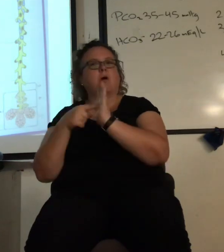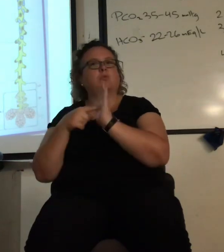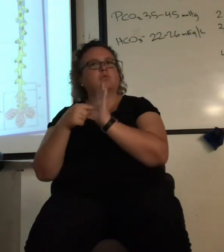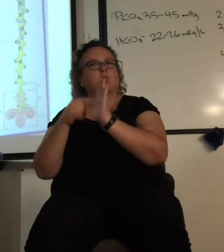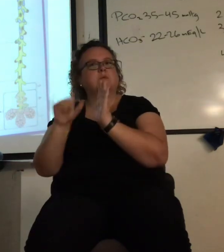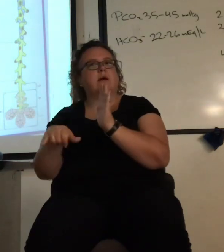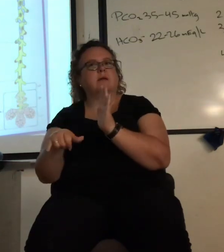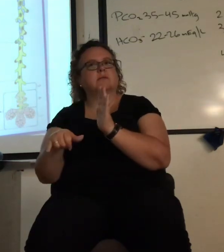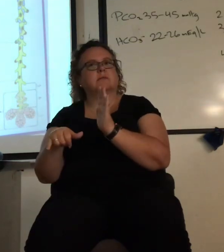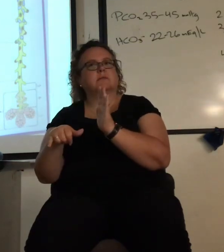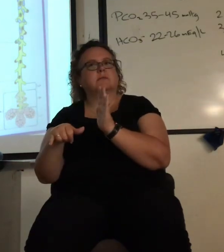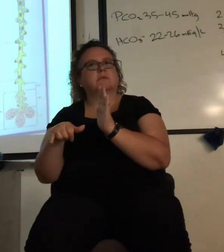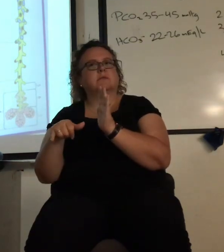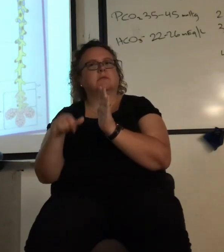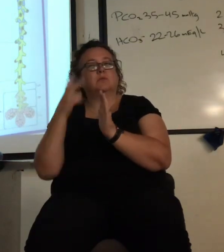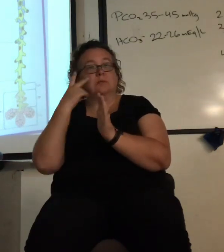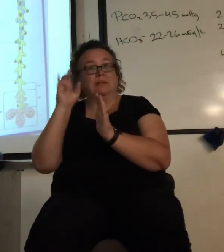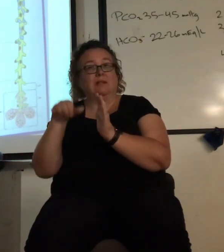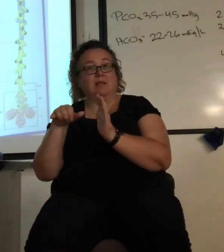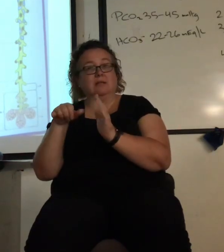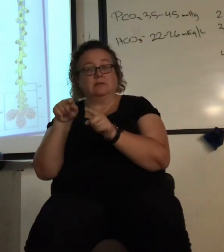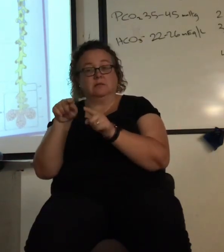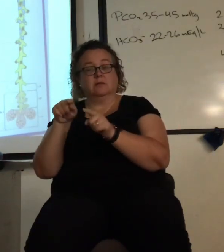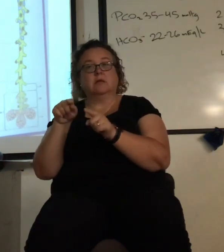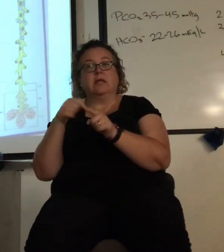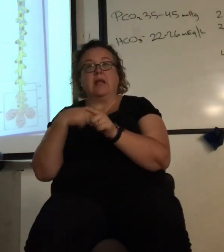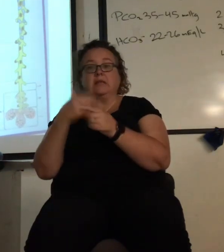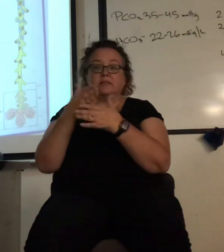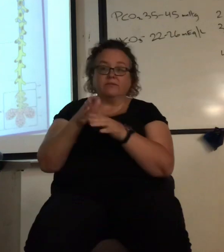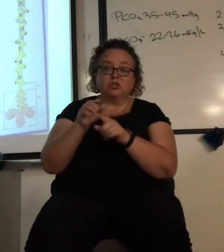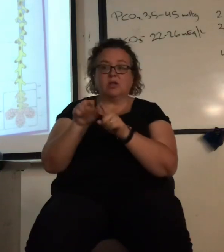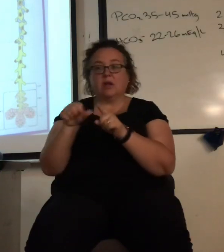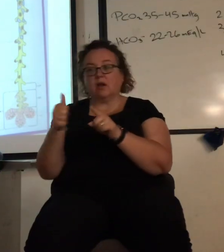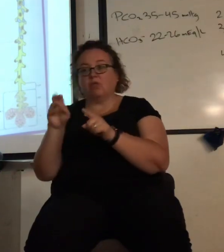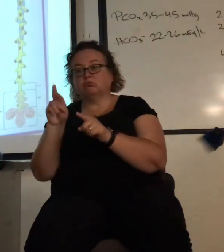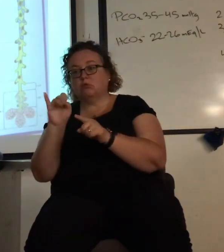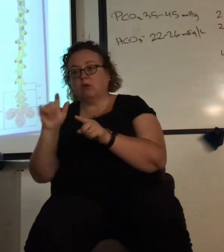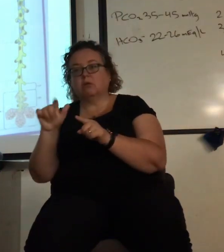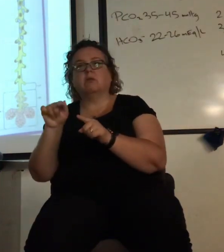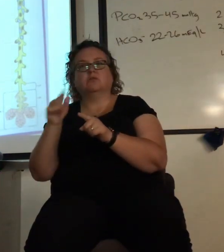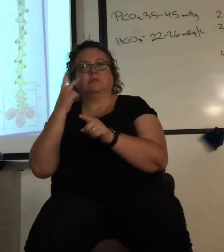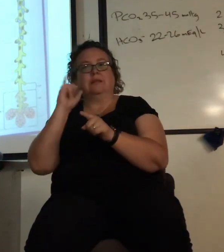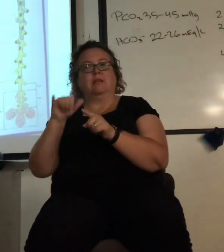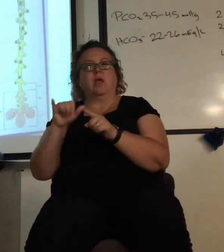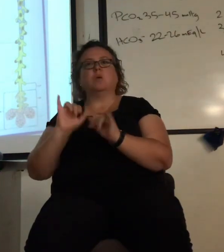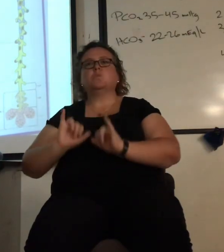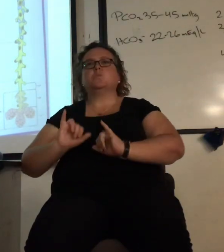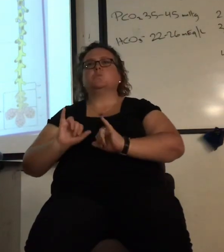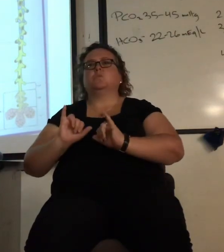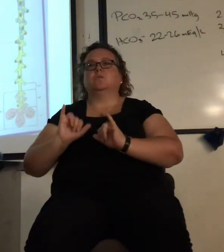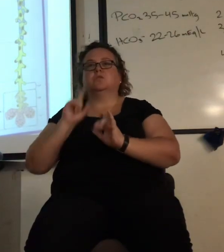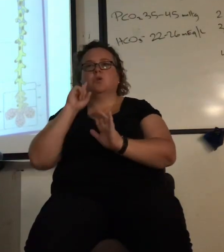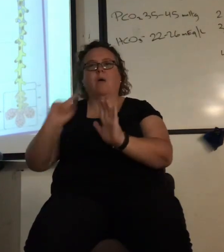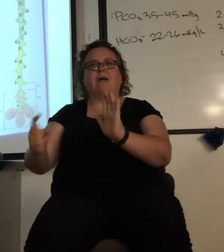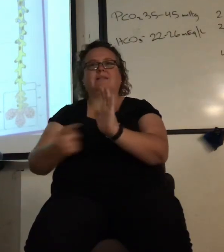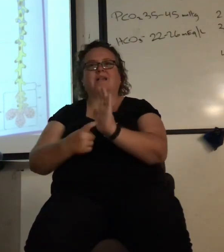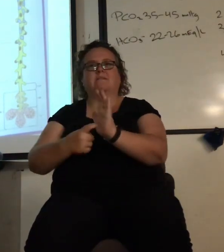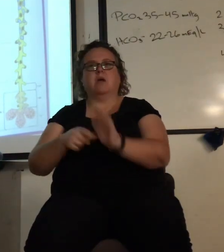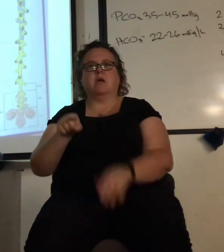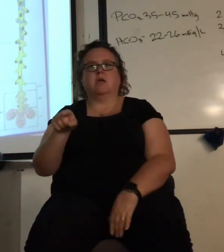deoxygenated blood. The pulmonary vein is off the airway and it carries oxygenated blood. But look at the